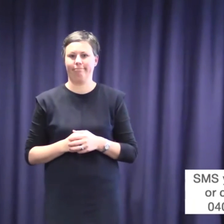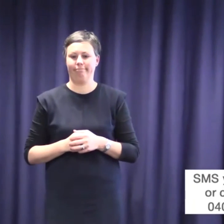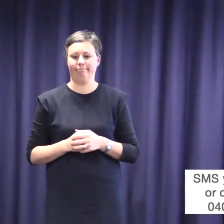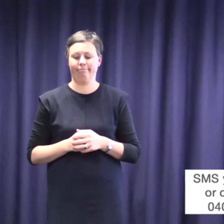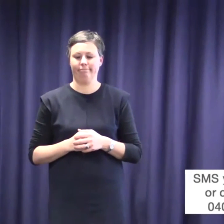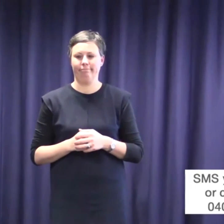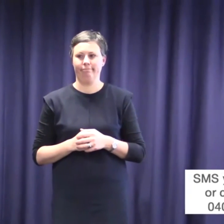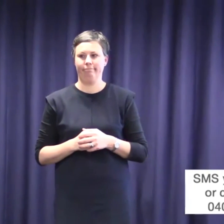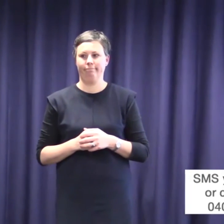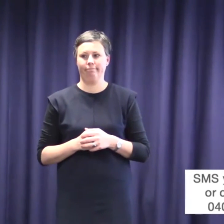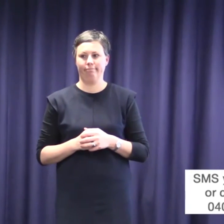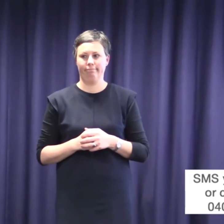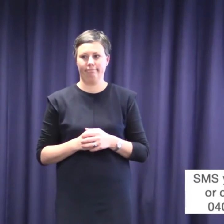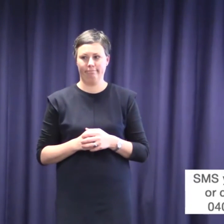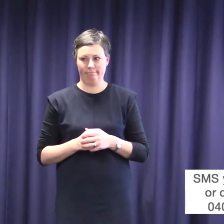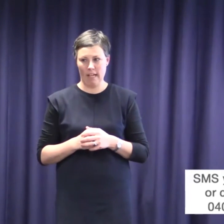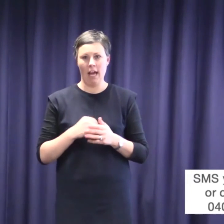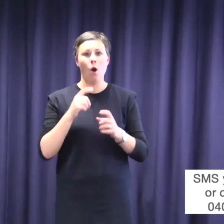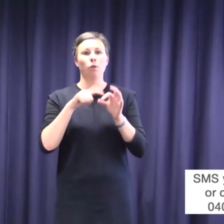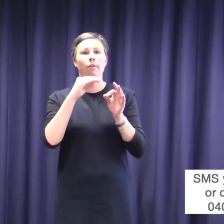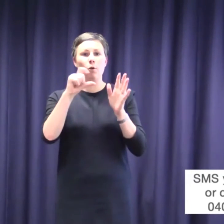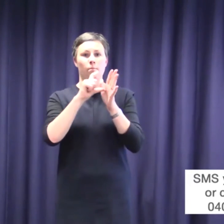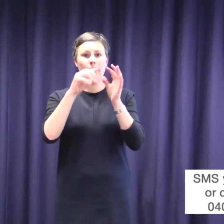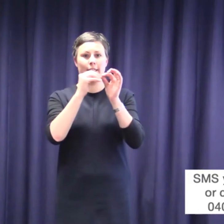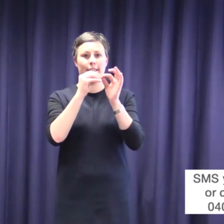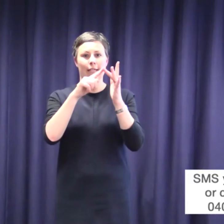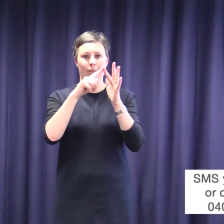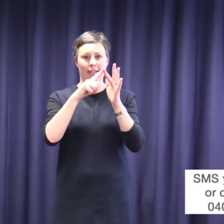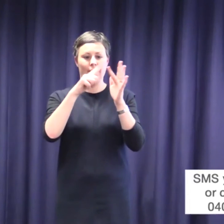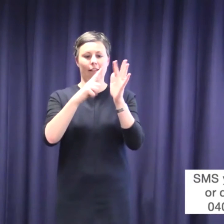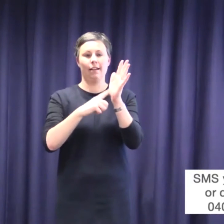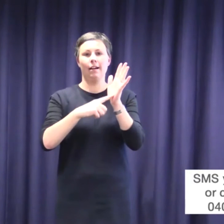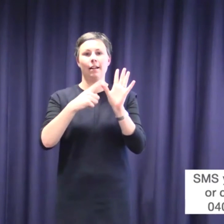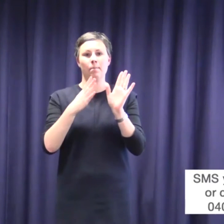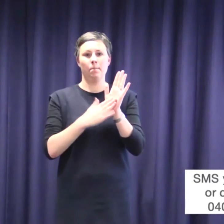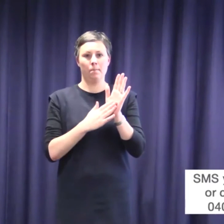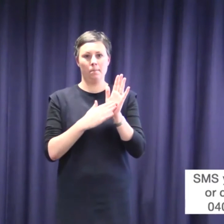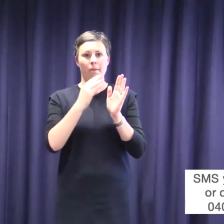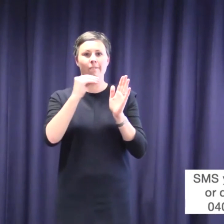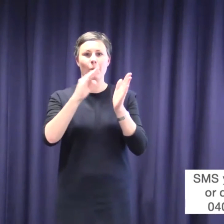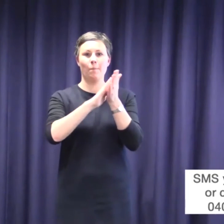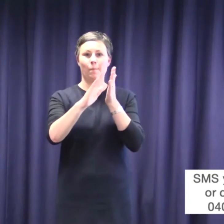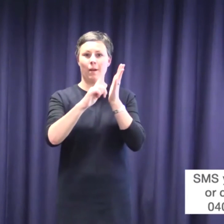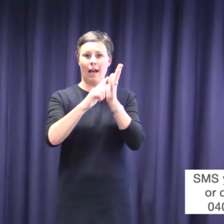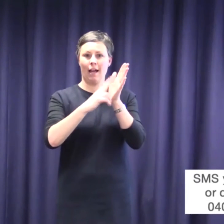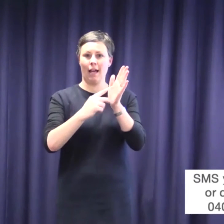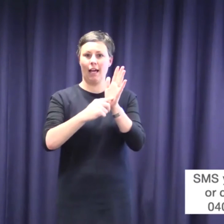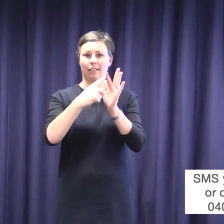First of all, I'd like to relay something from Debbie Allam, E-L-L-A-M, from the Hunter trial